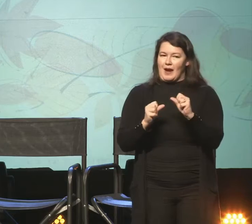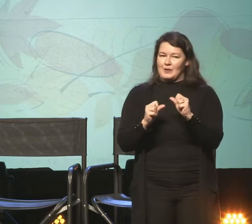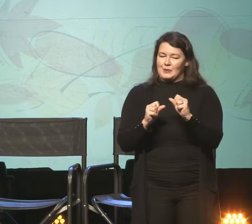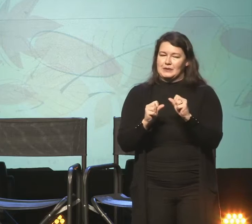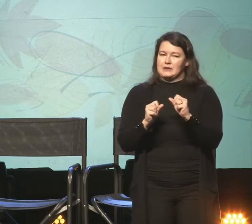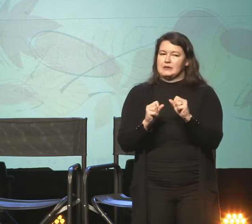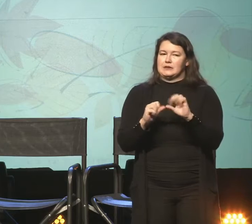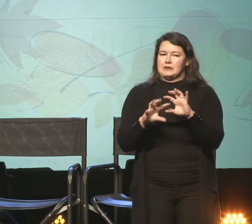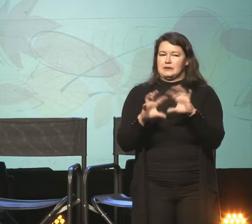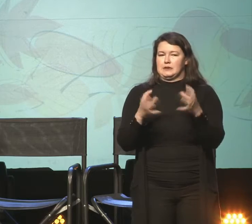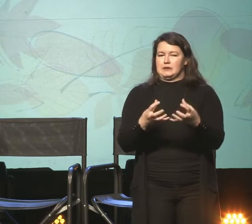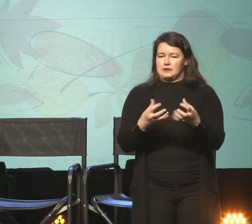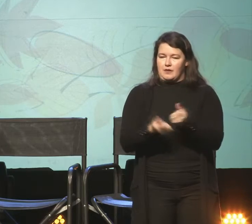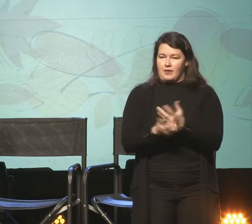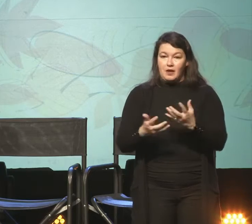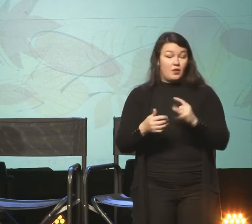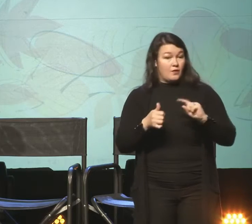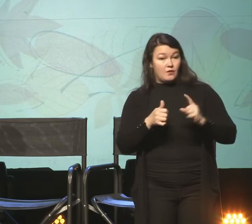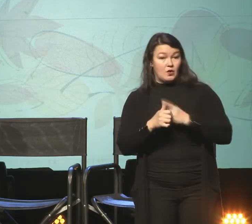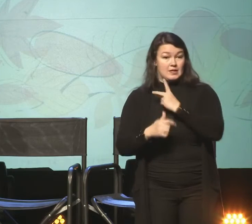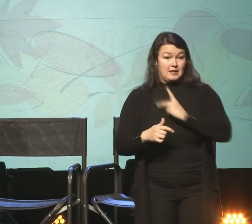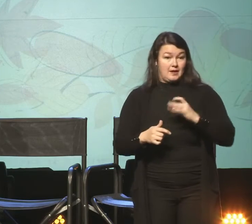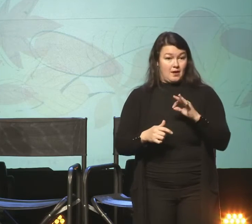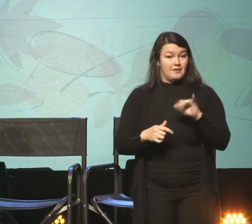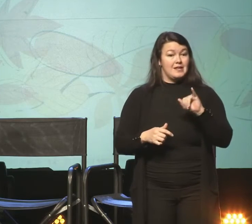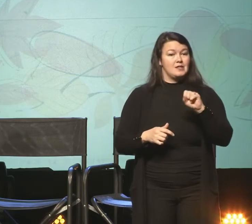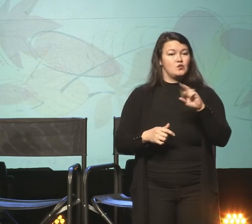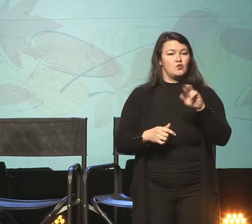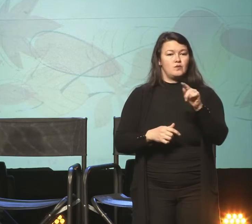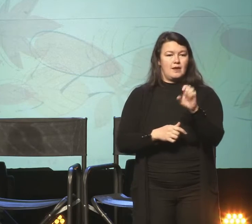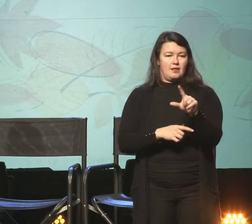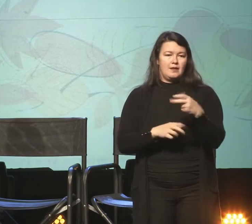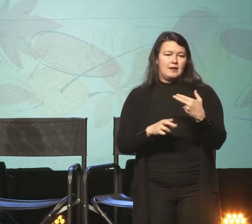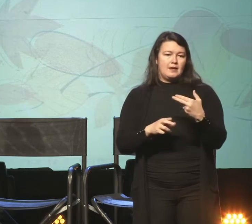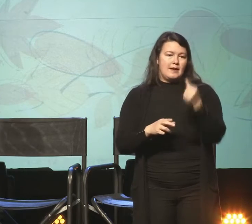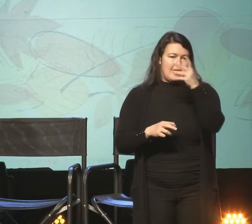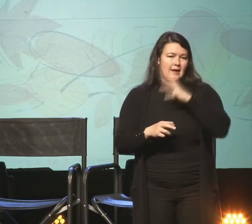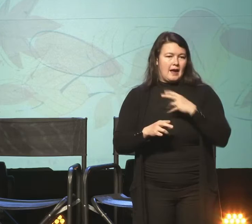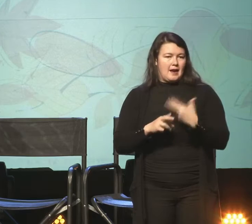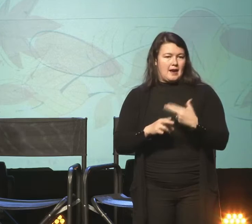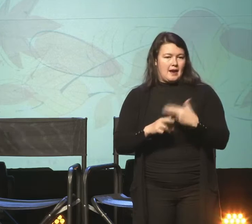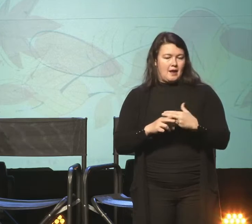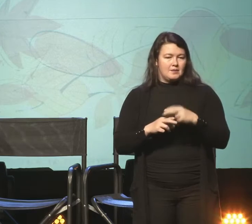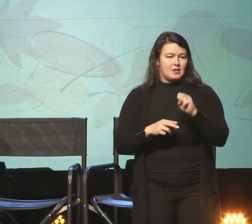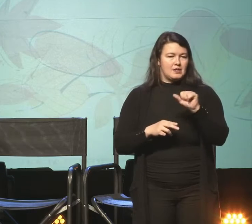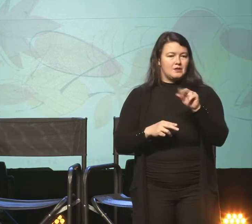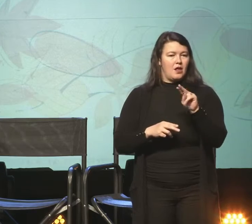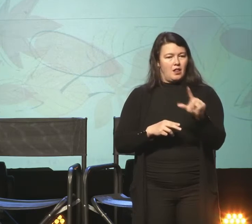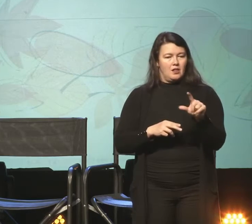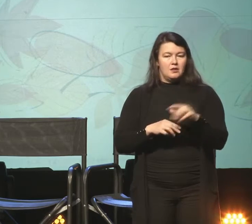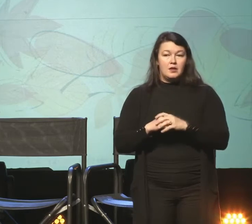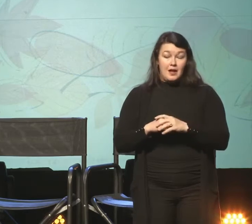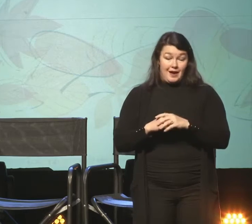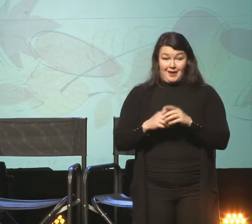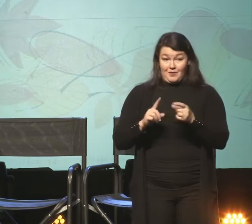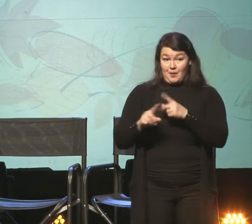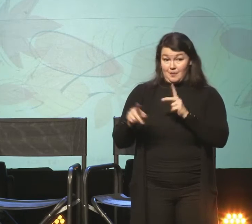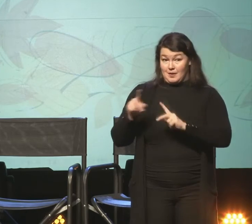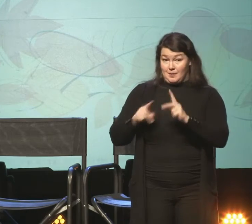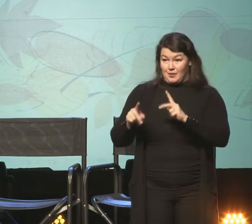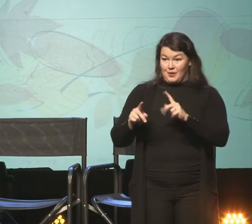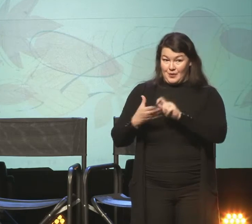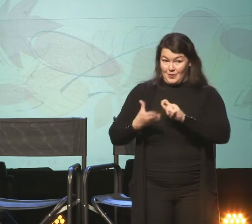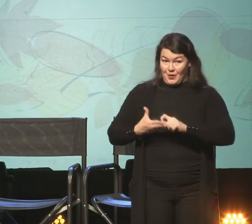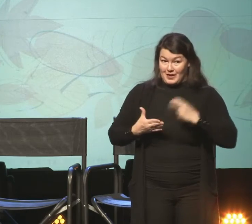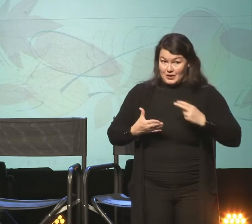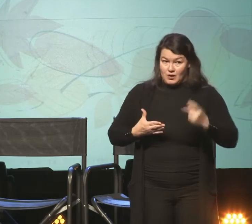the very first king of Israel was a guy named Saul. And according to the people who wrote history, and we should always